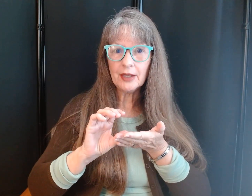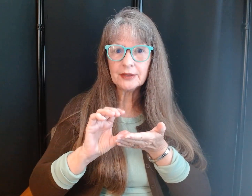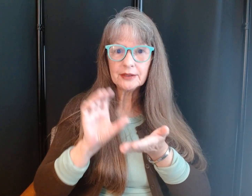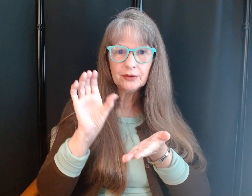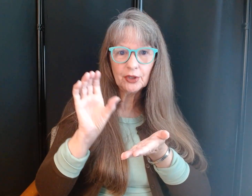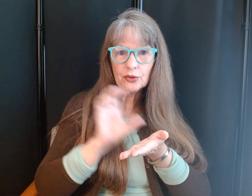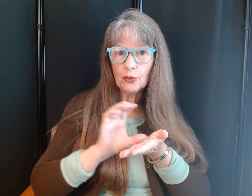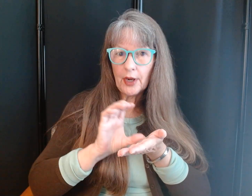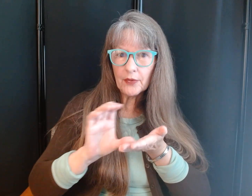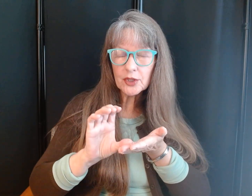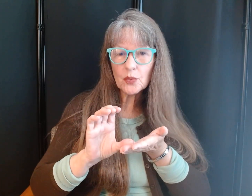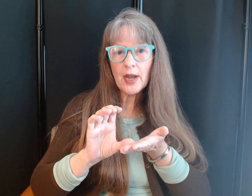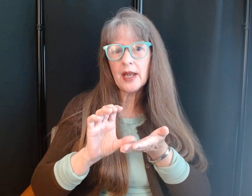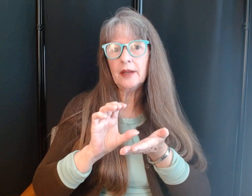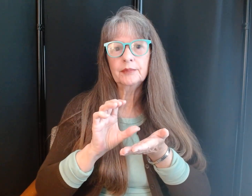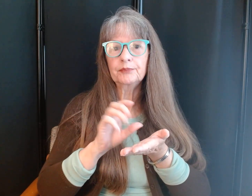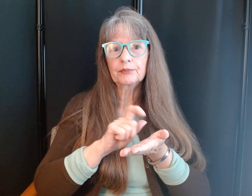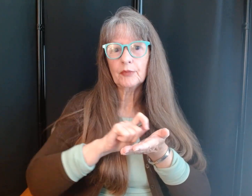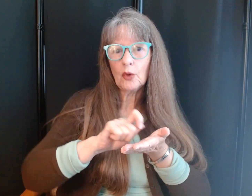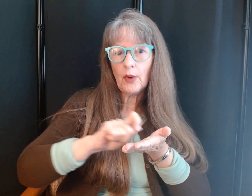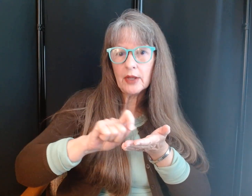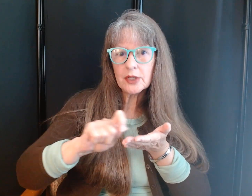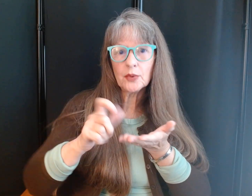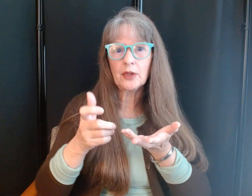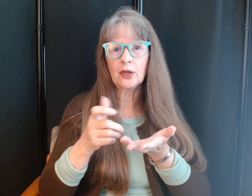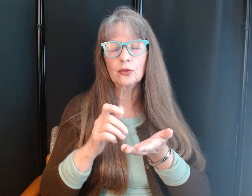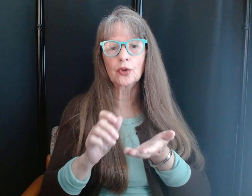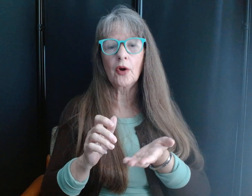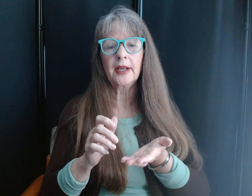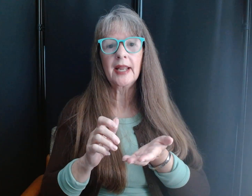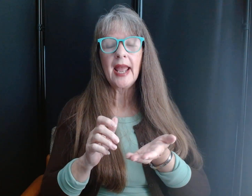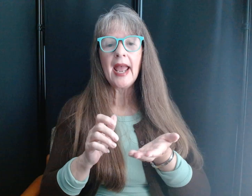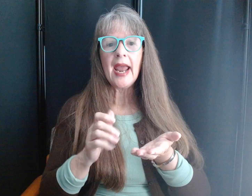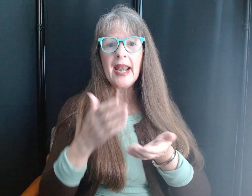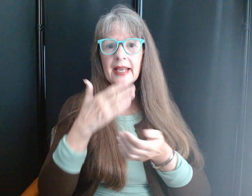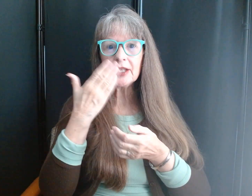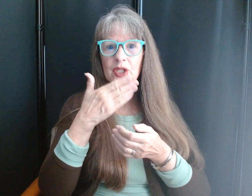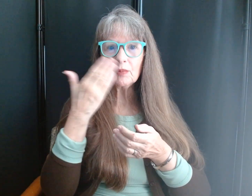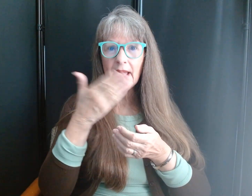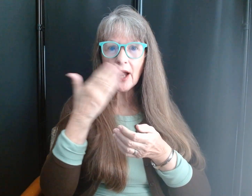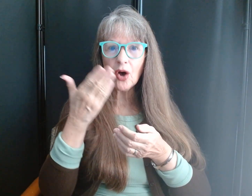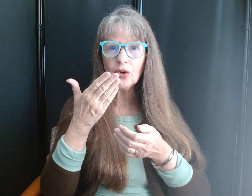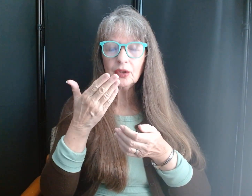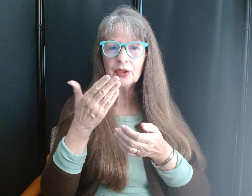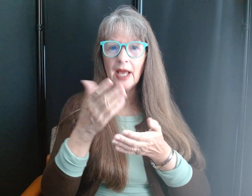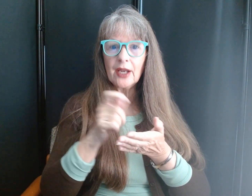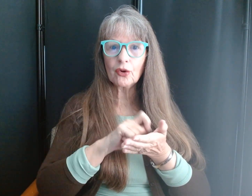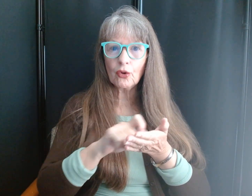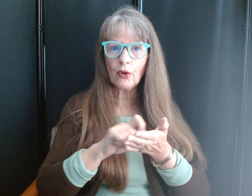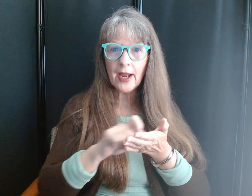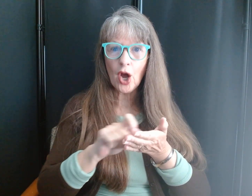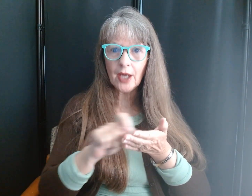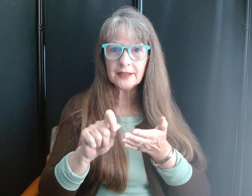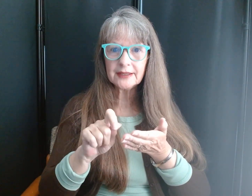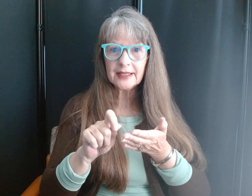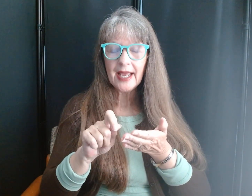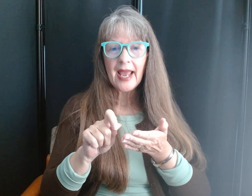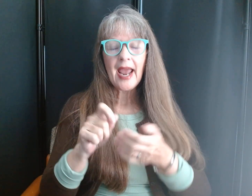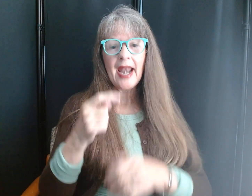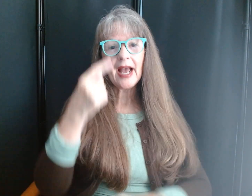Crayons. You could do crayon this way, crayons this way, like you're drawing. And I could smell like crayons. And I